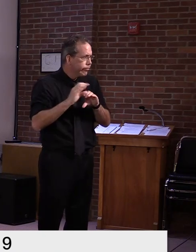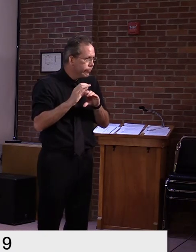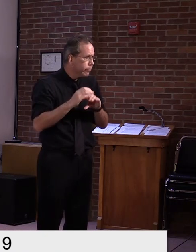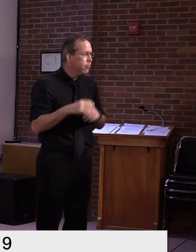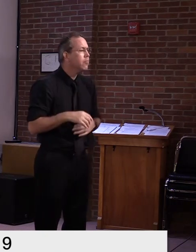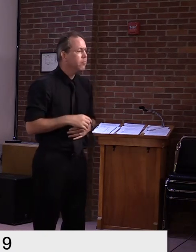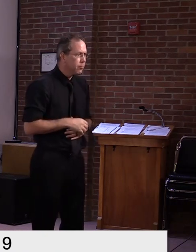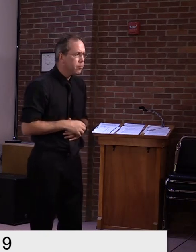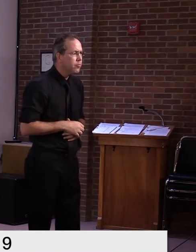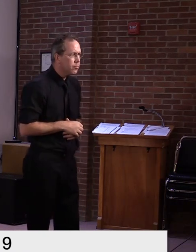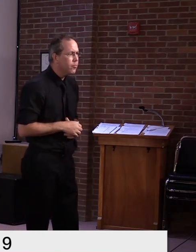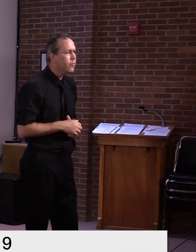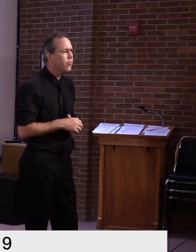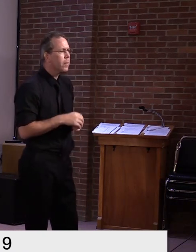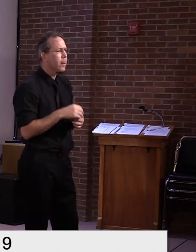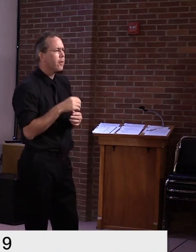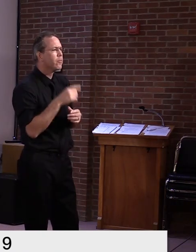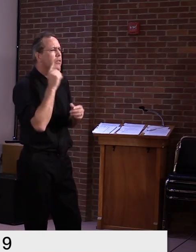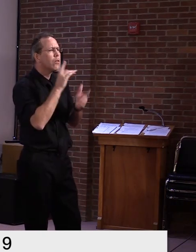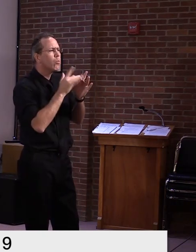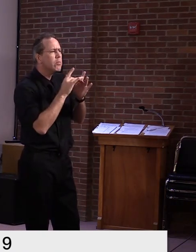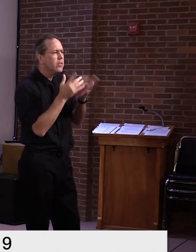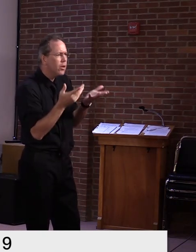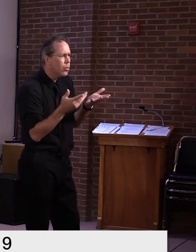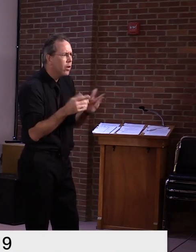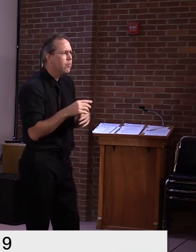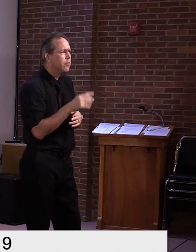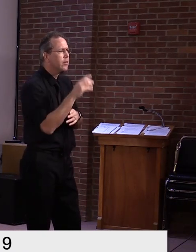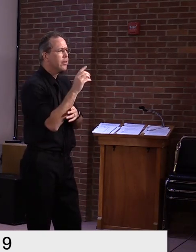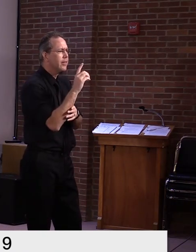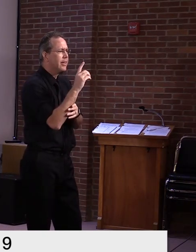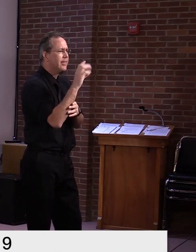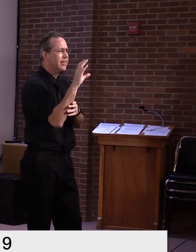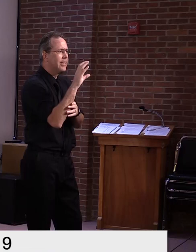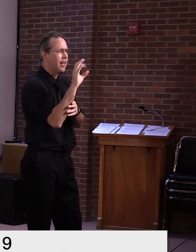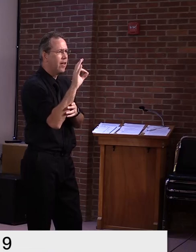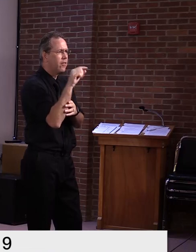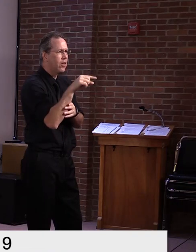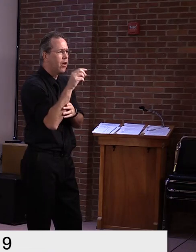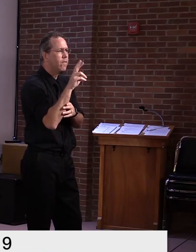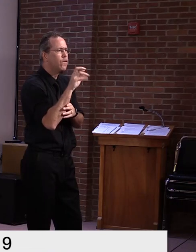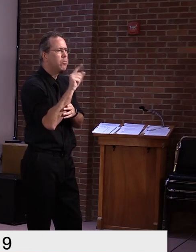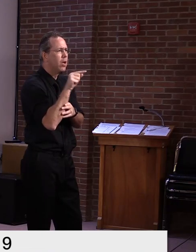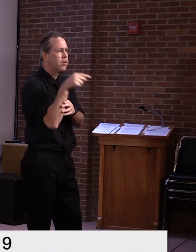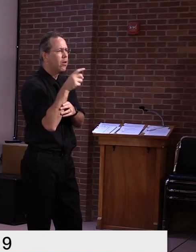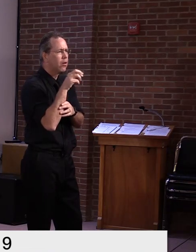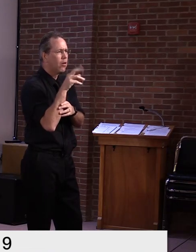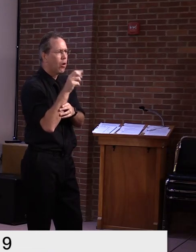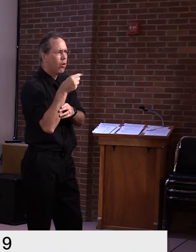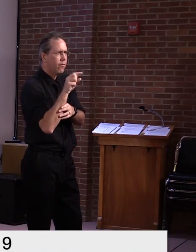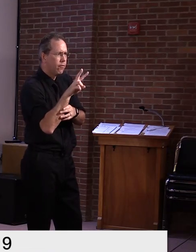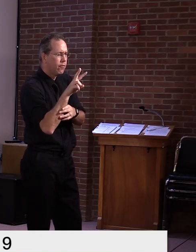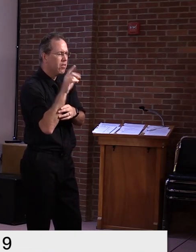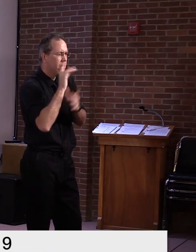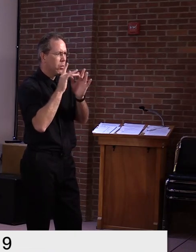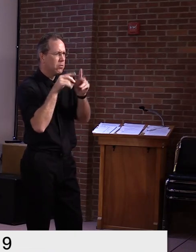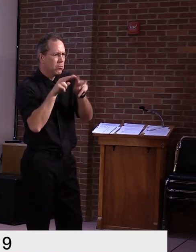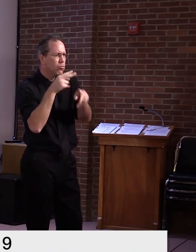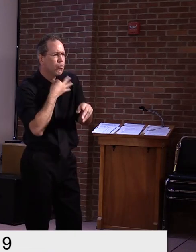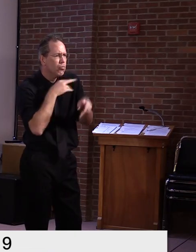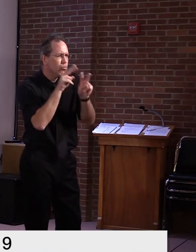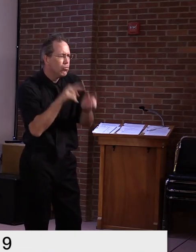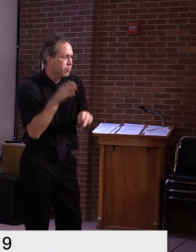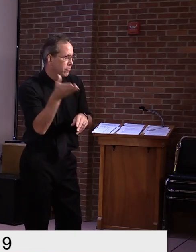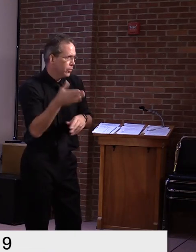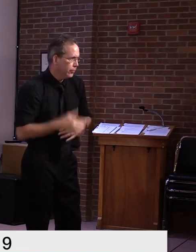dcf.vermont.gov to learn more. I'd like now to turn over the presentation to Commissioner Pichek for the update, the